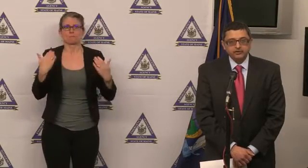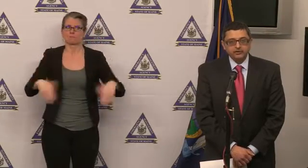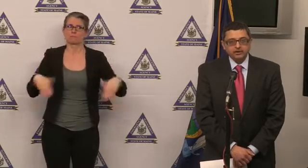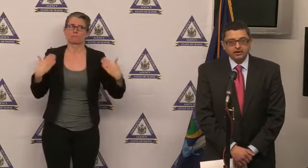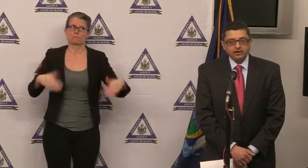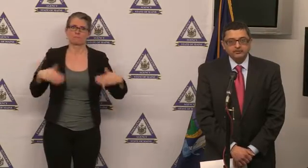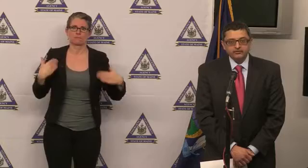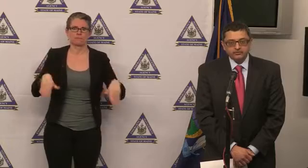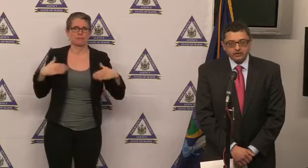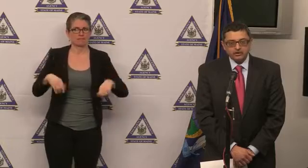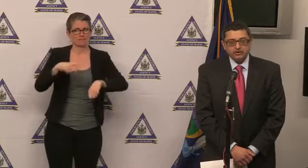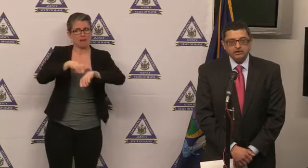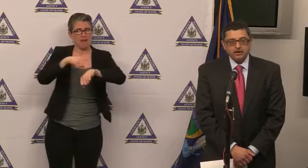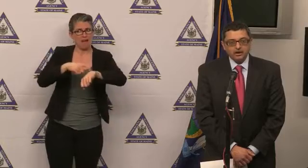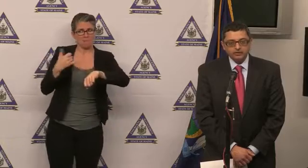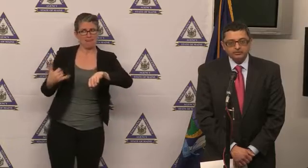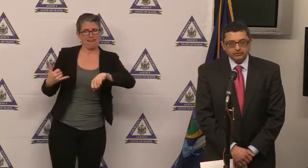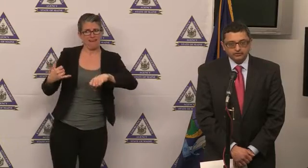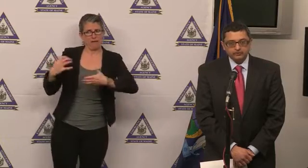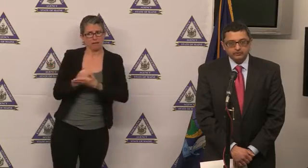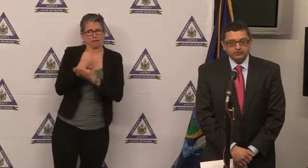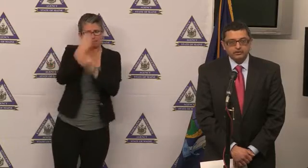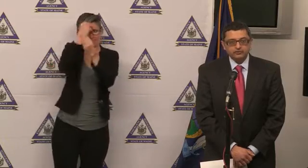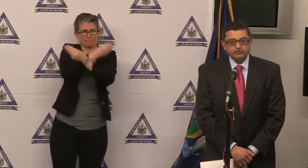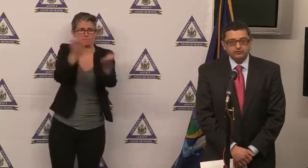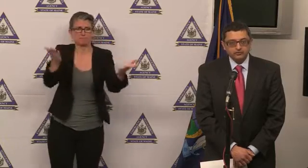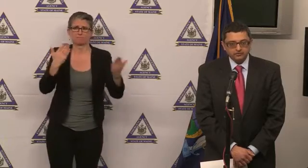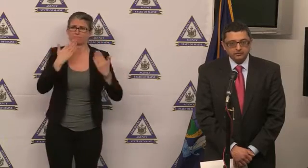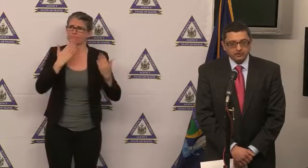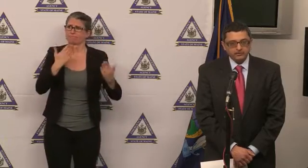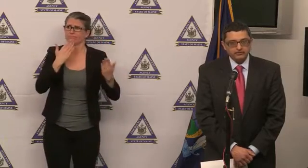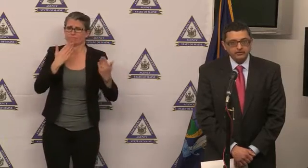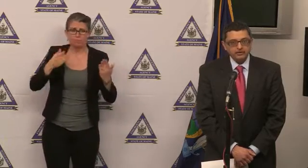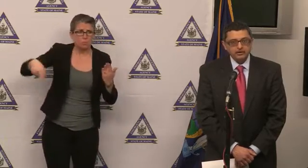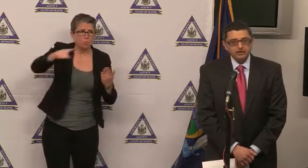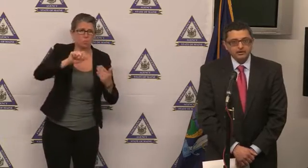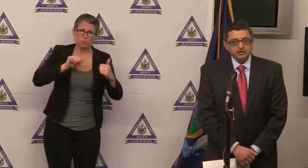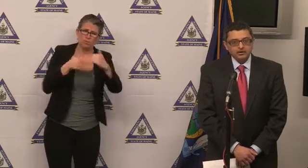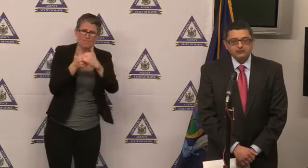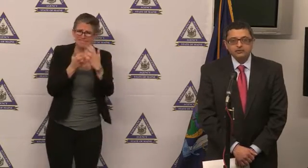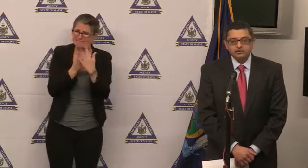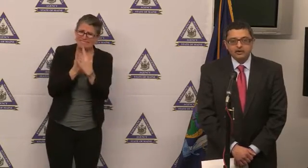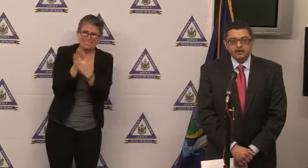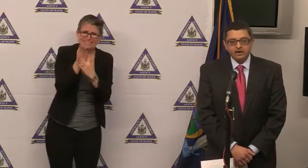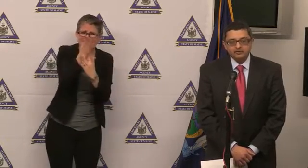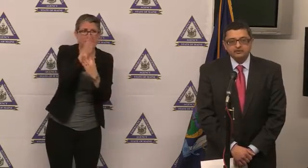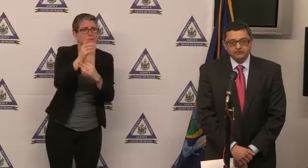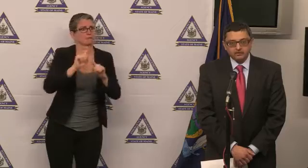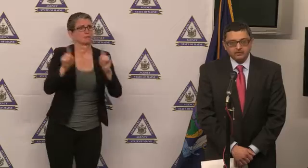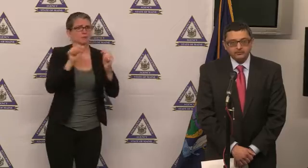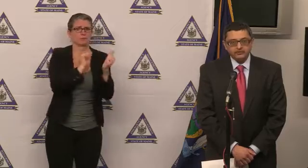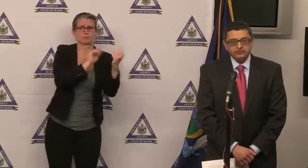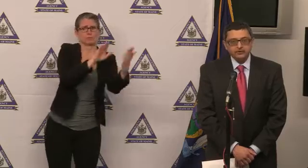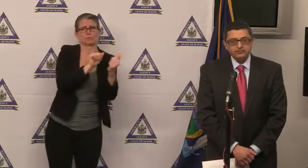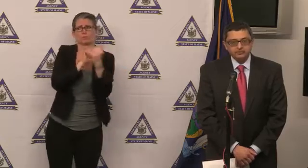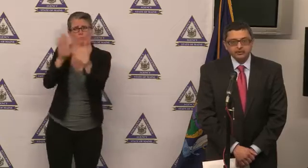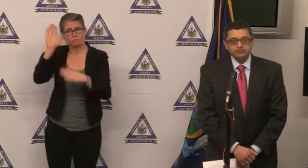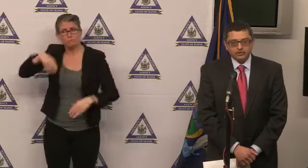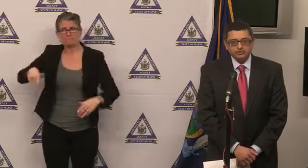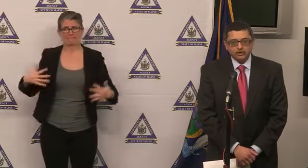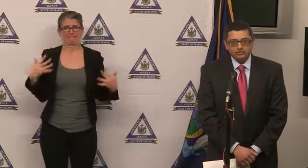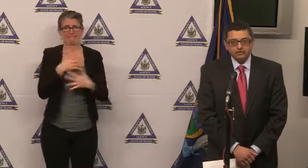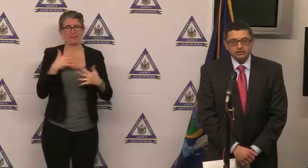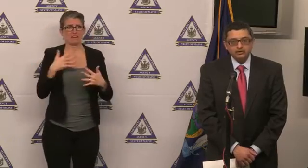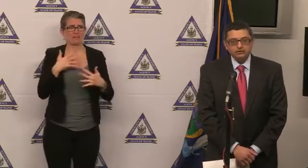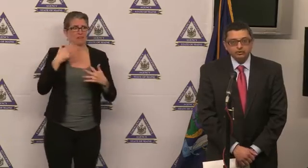stress of scary and uncertain situations in different ways. If you are having difficulties, please